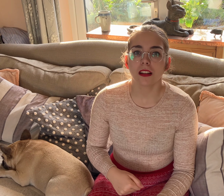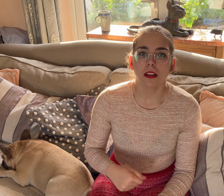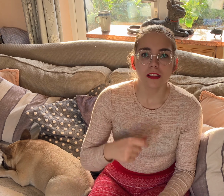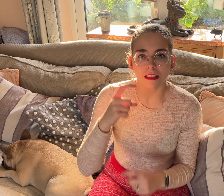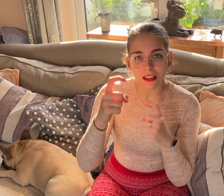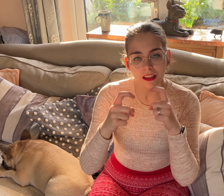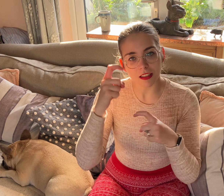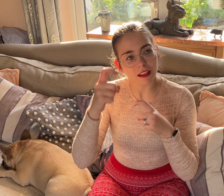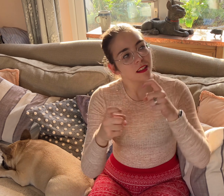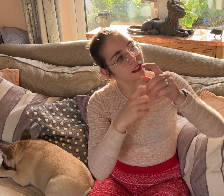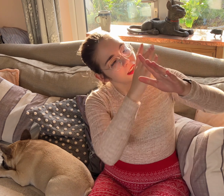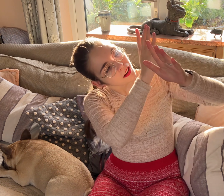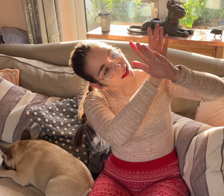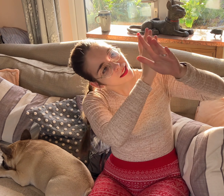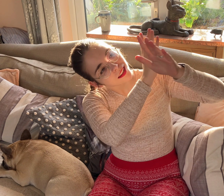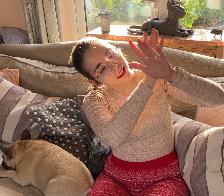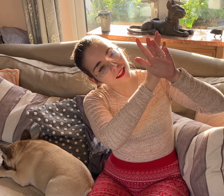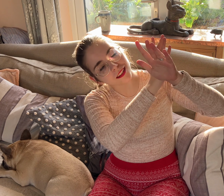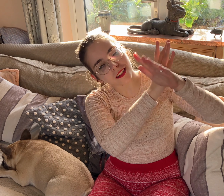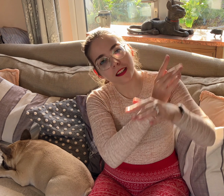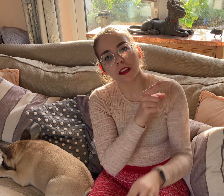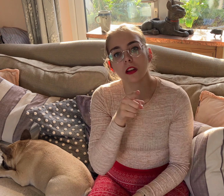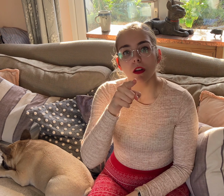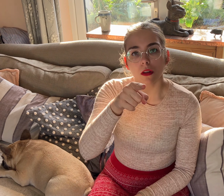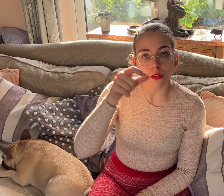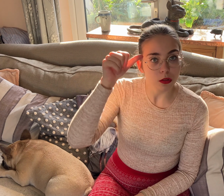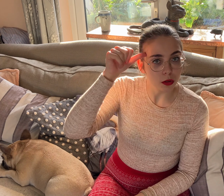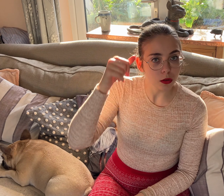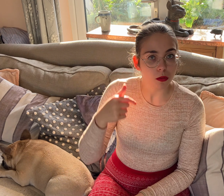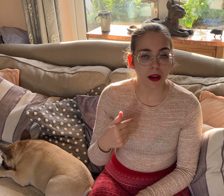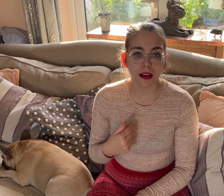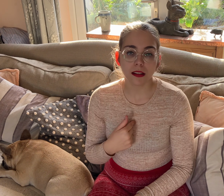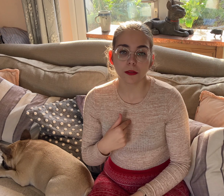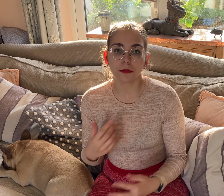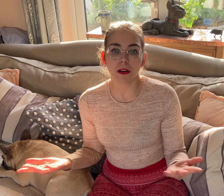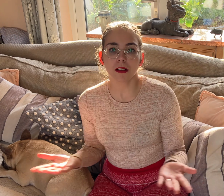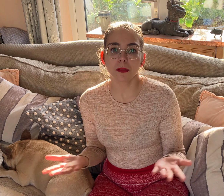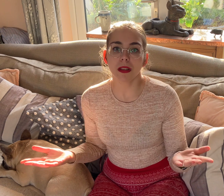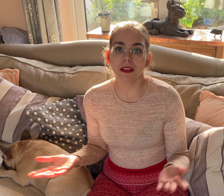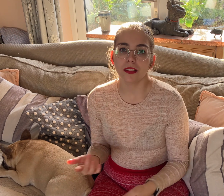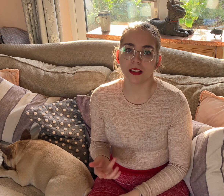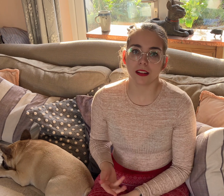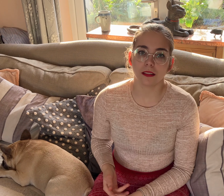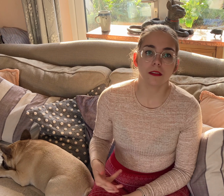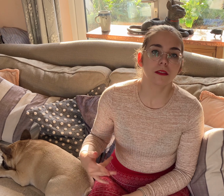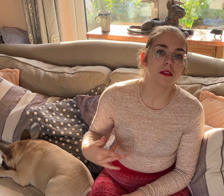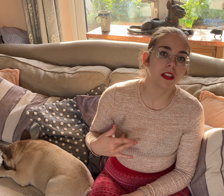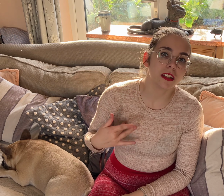Seeking and hiding. You know where to find me. Feeling.